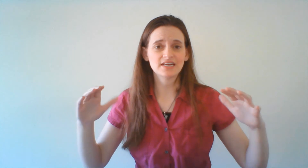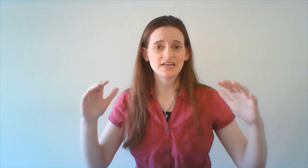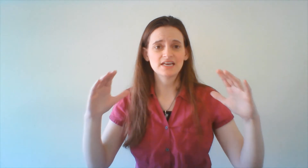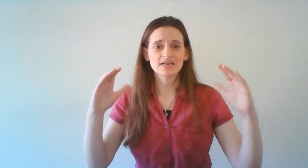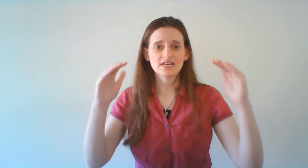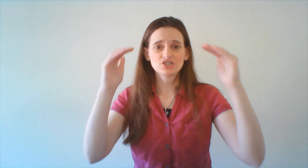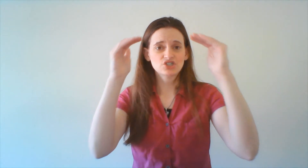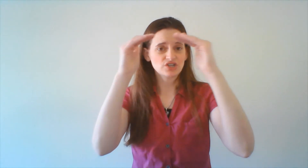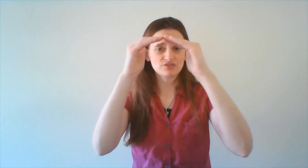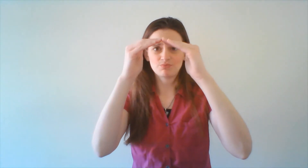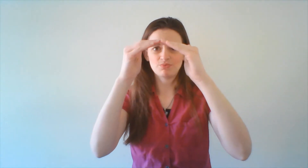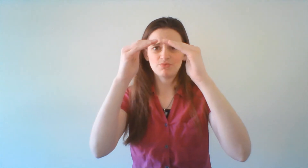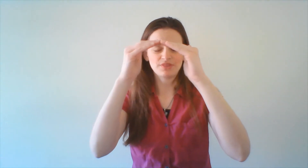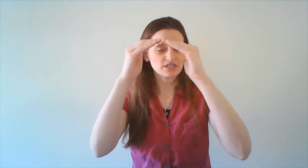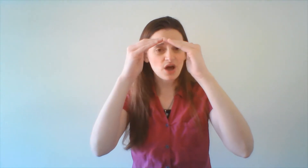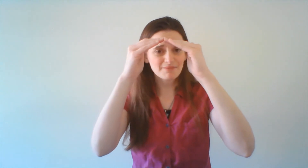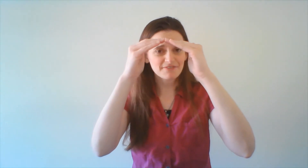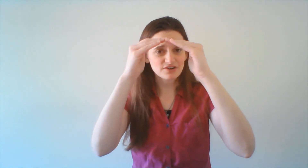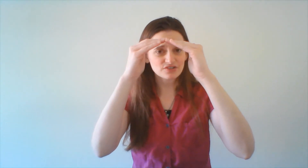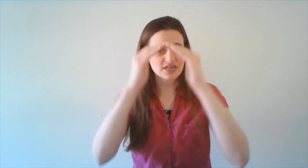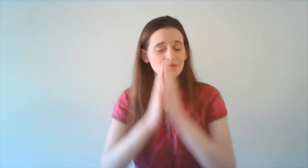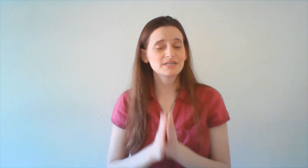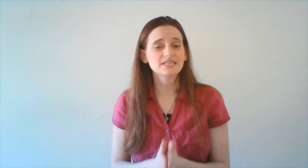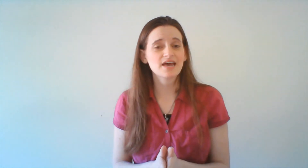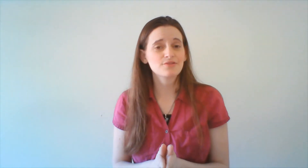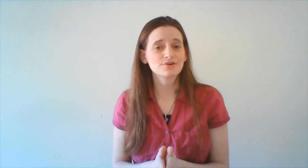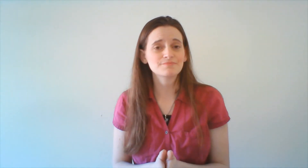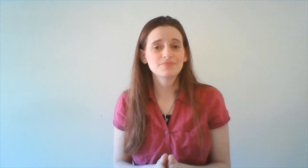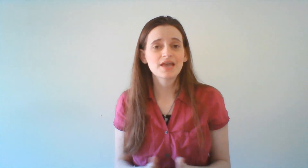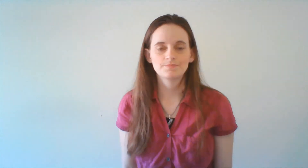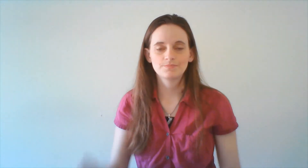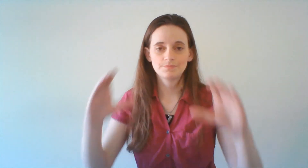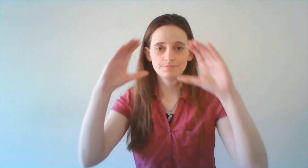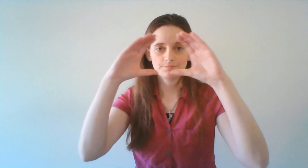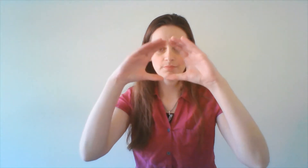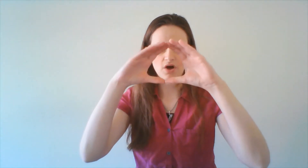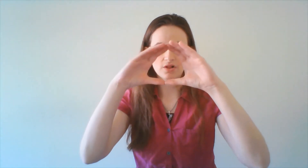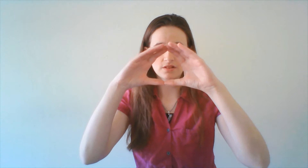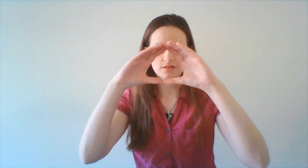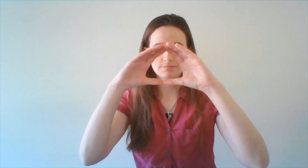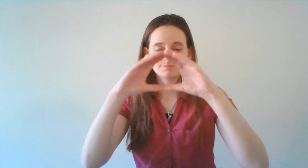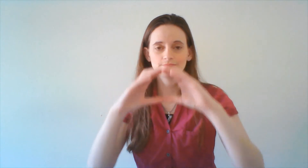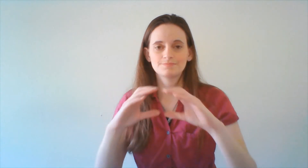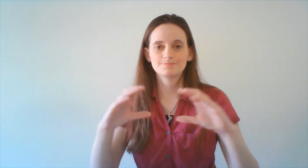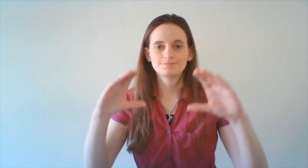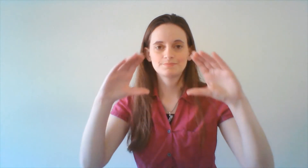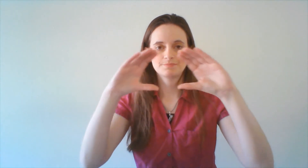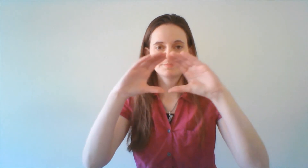seen just with the top fingers coming together. Ball.